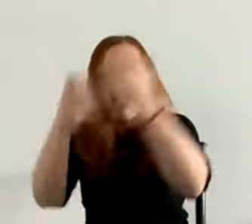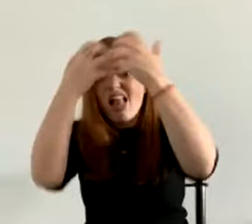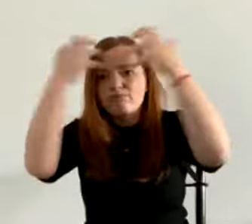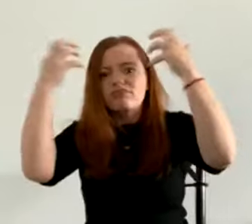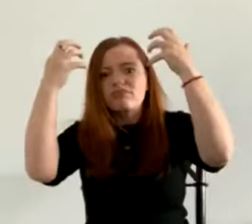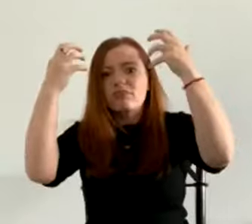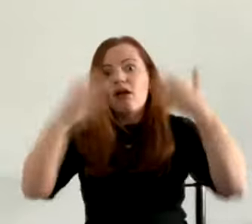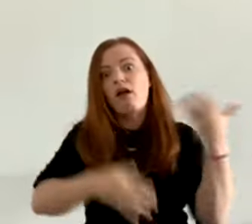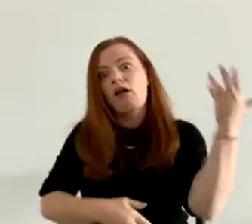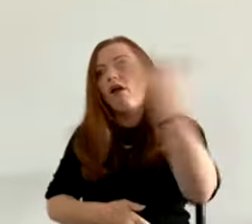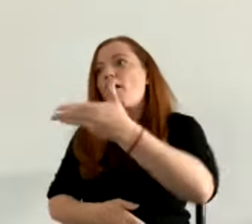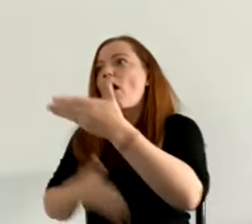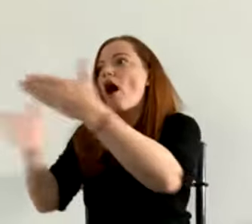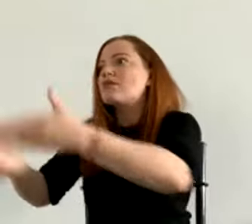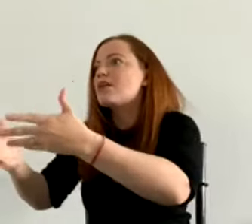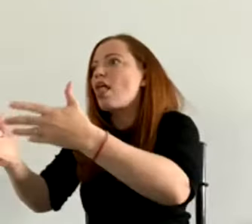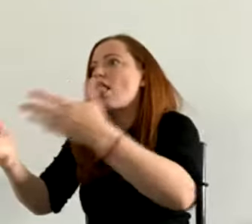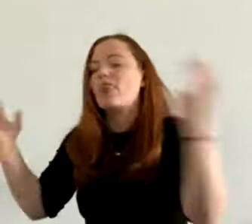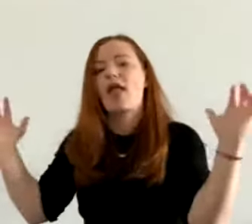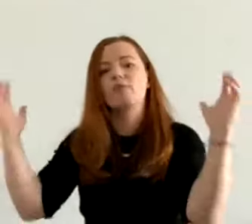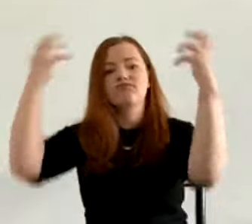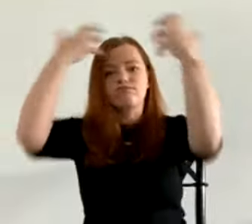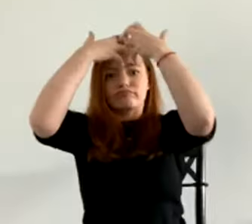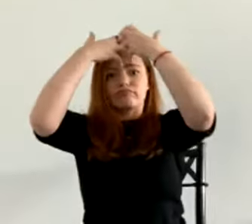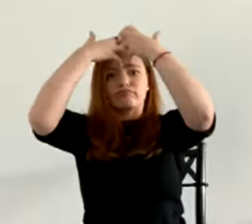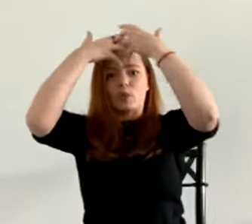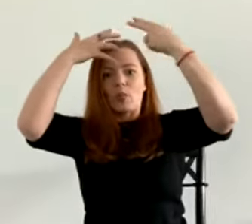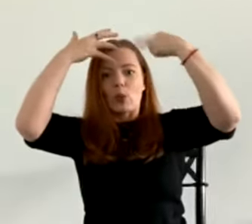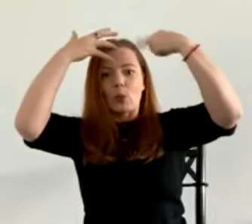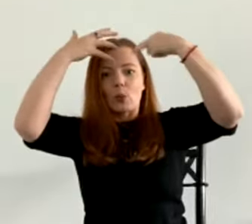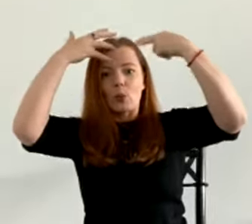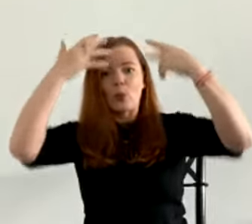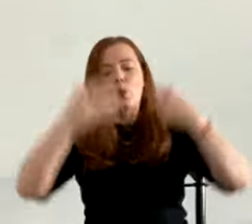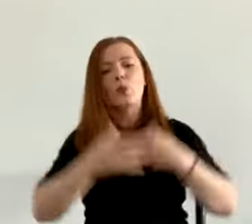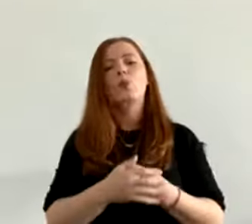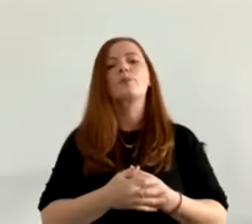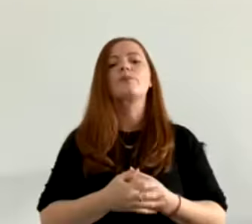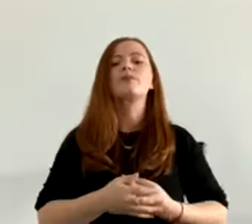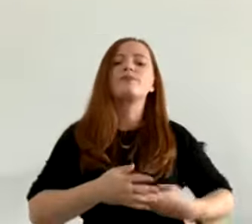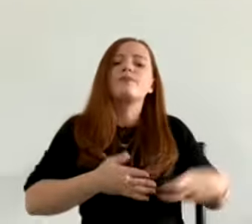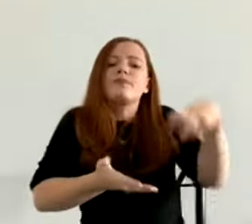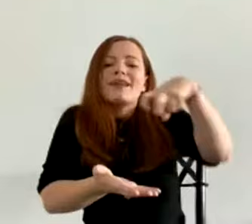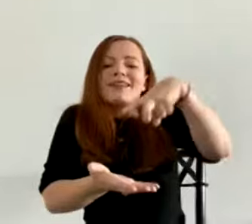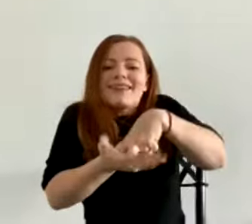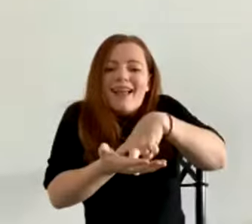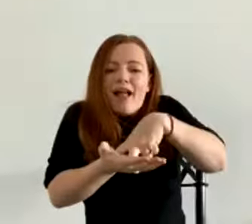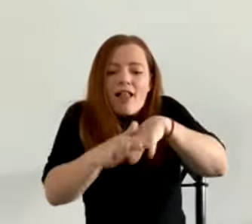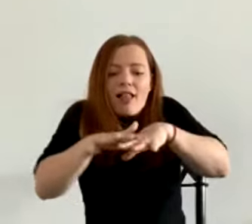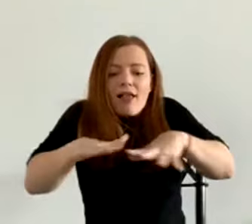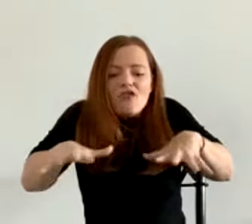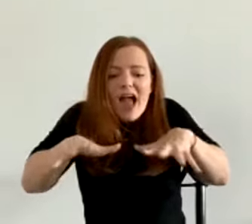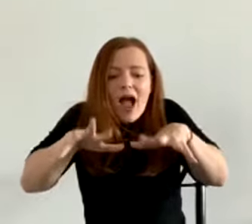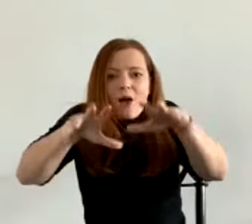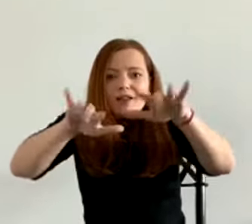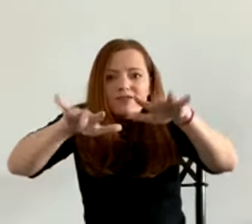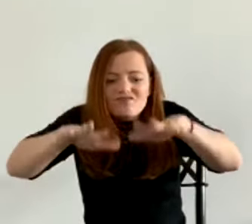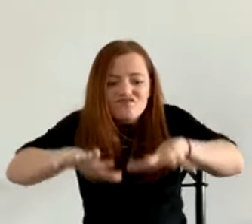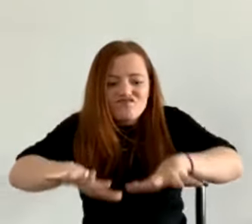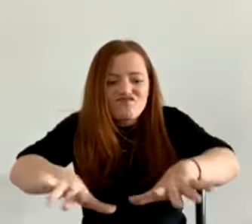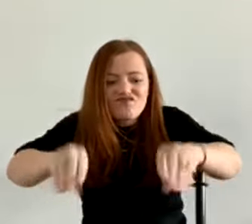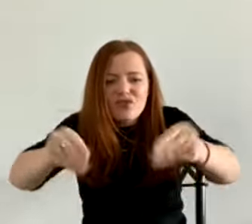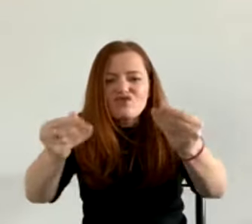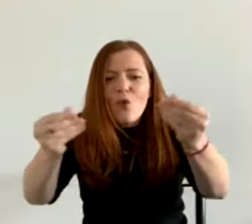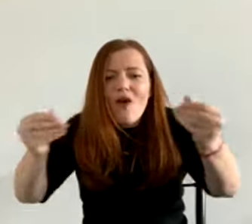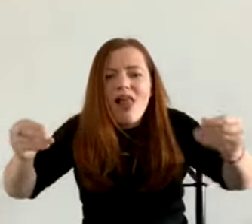together with sticky sap glue. I kneel on the ground and stretch my fingers into the dark soil